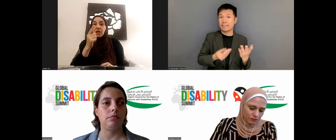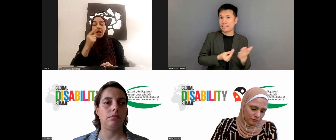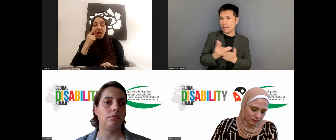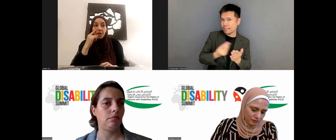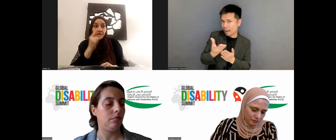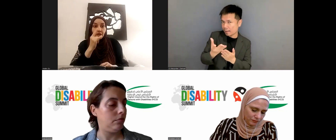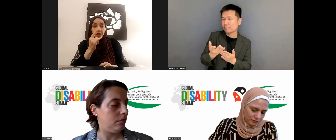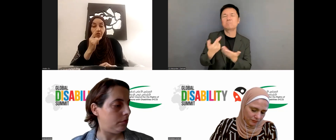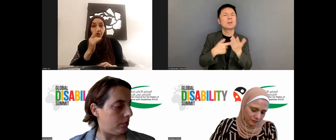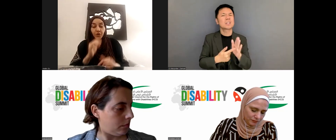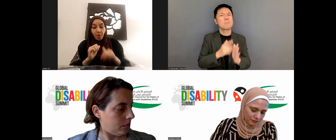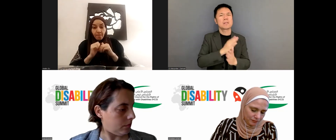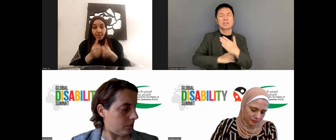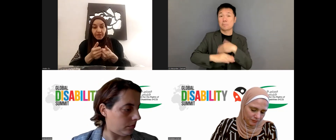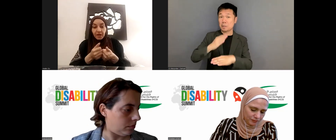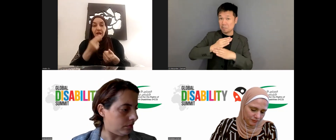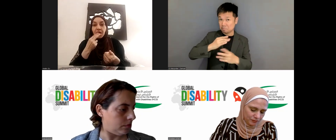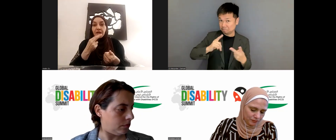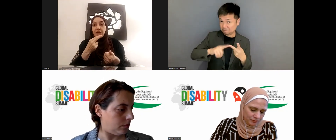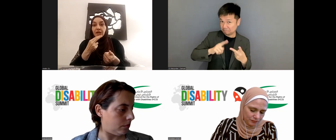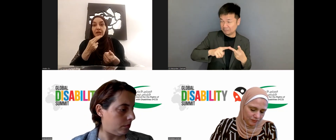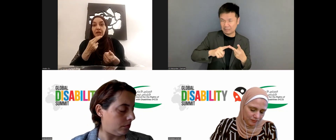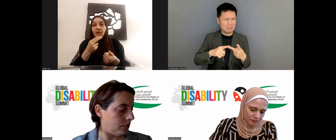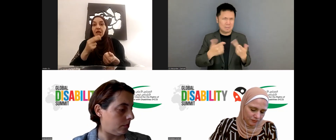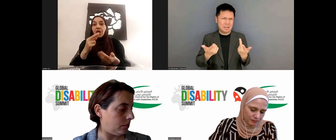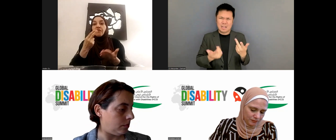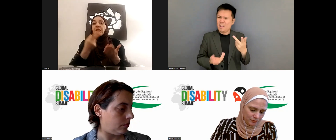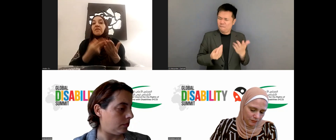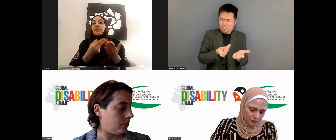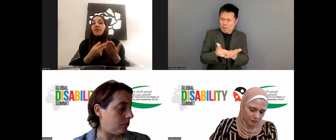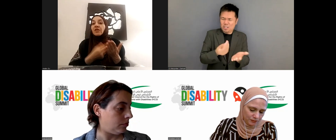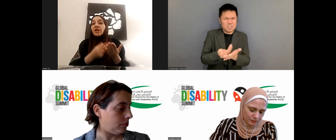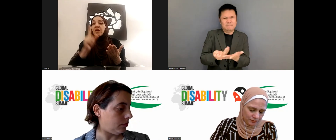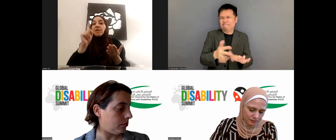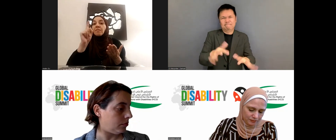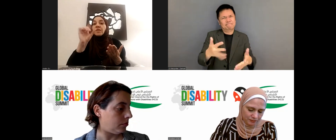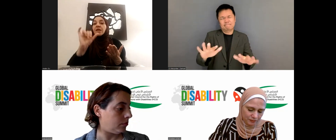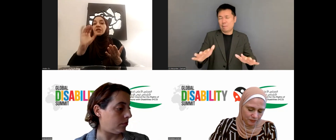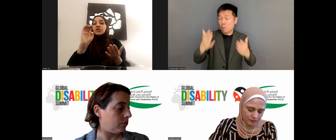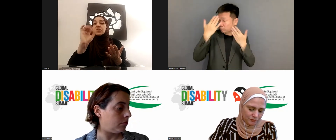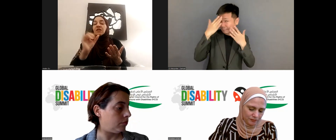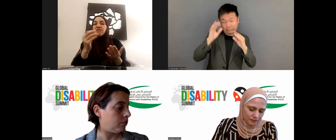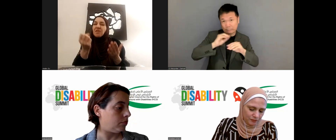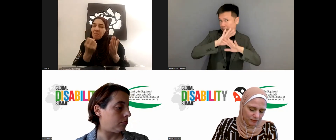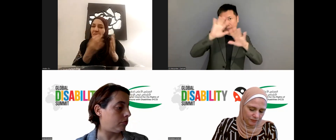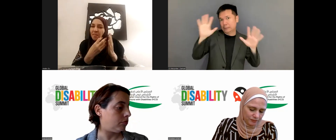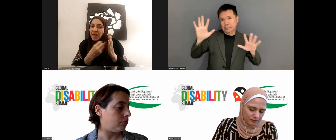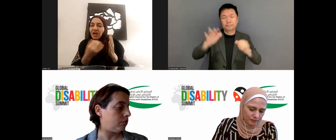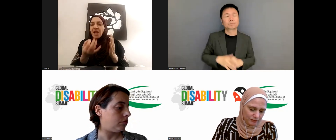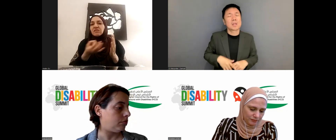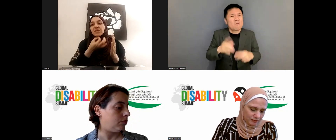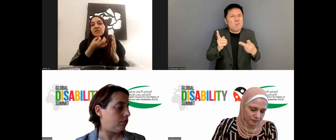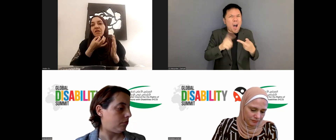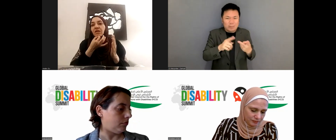people with a disability, we have scarcity in data. So when we started to compile a